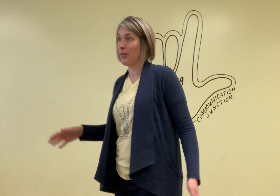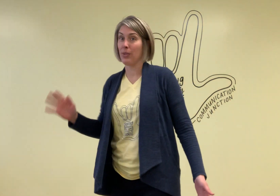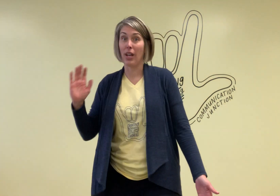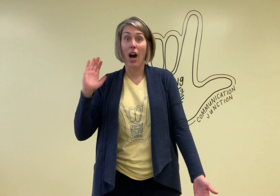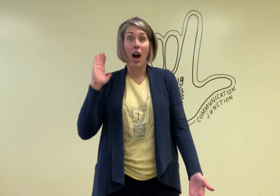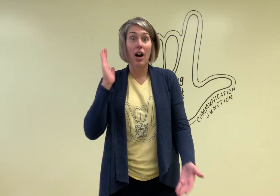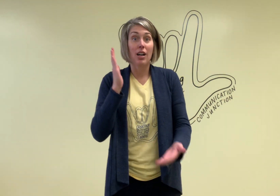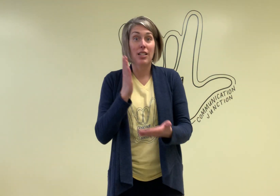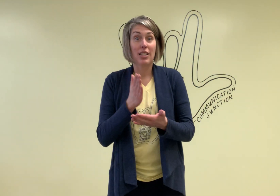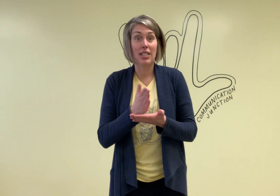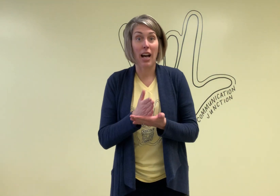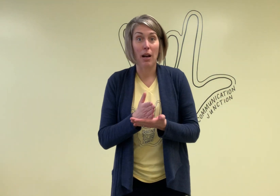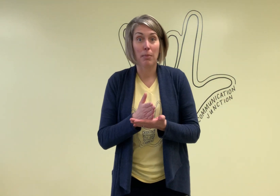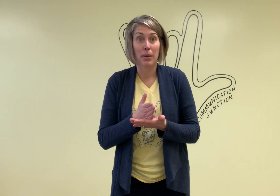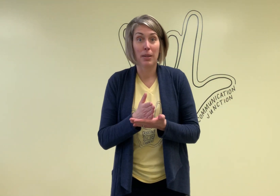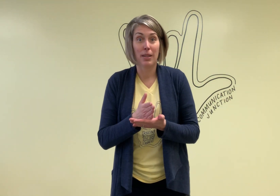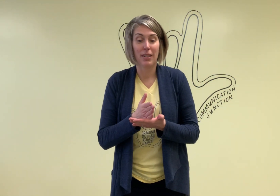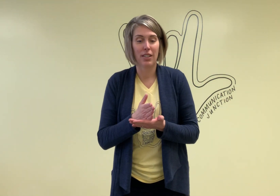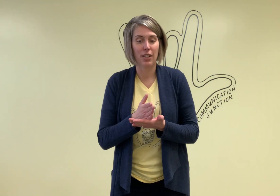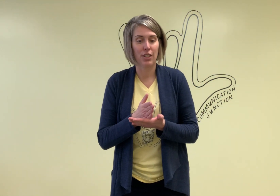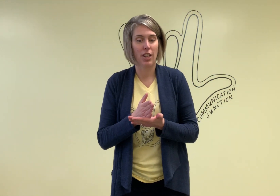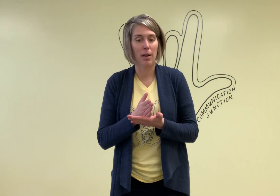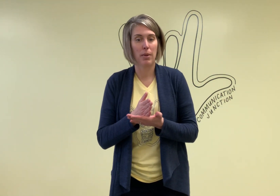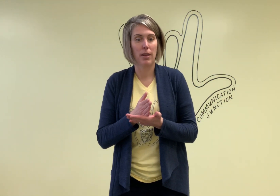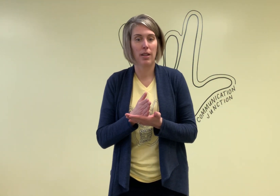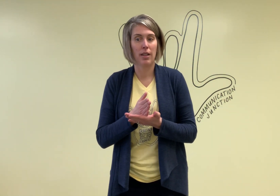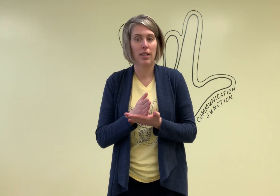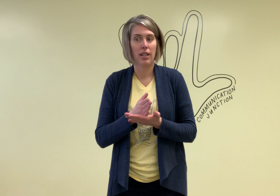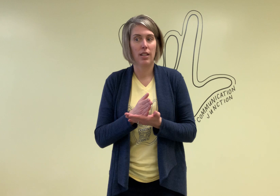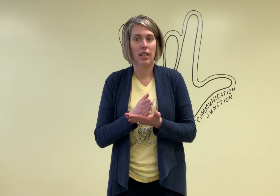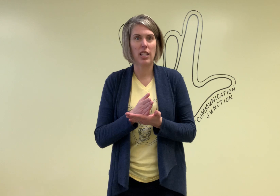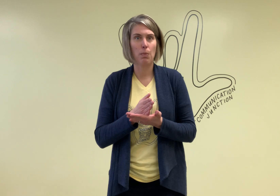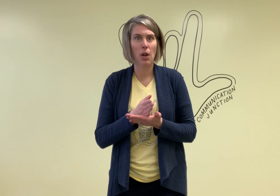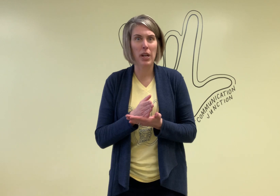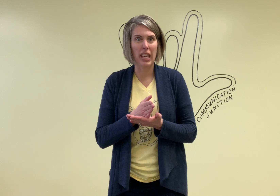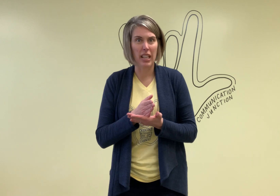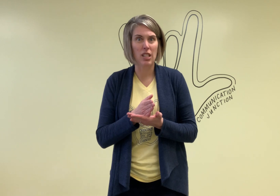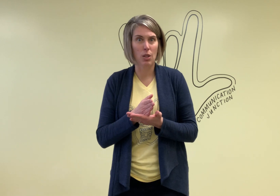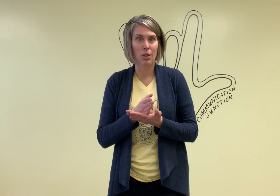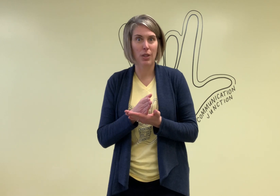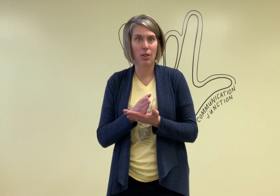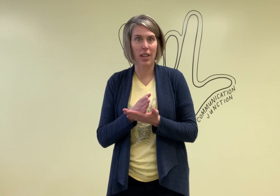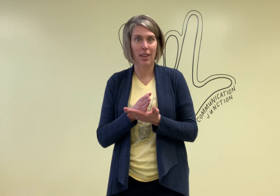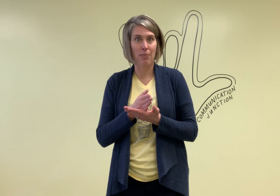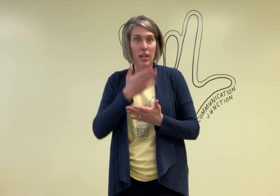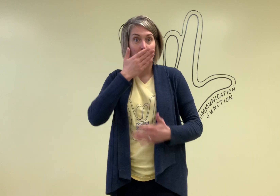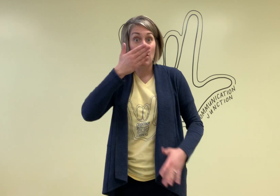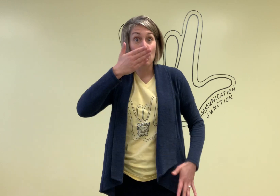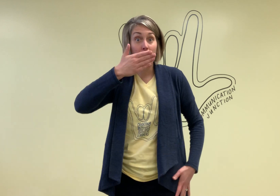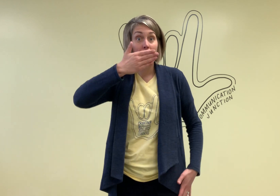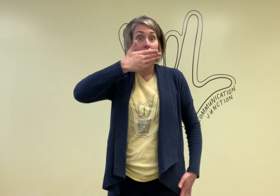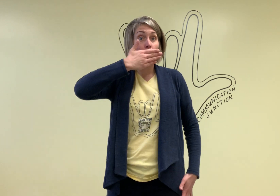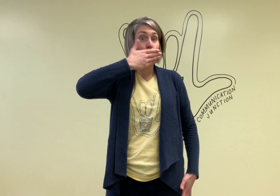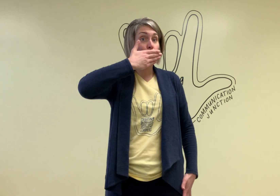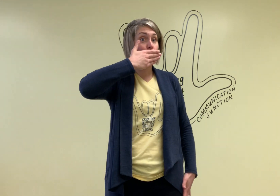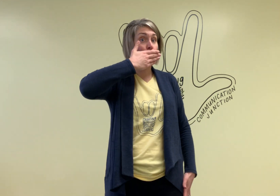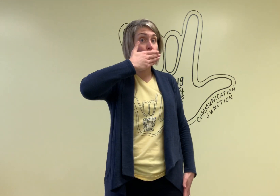around. Stop. Good job. Let's blow a kiss. What do you think? Can you do it?